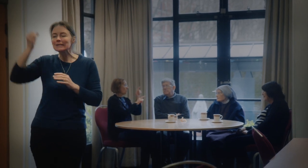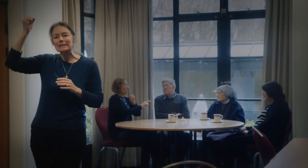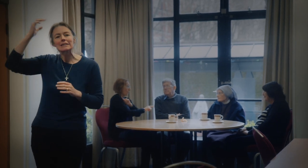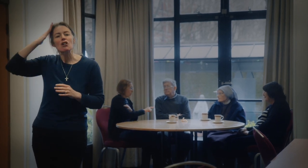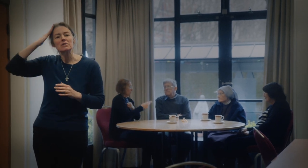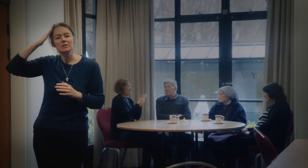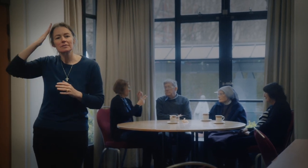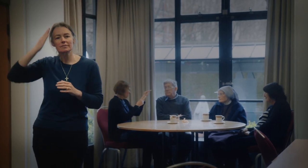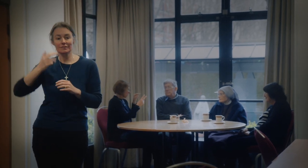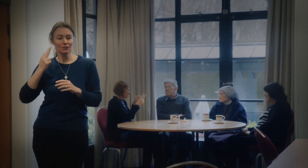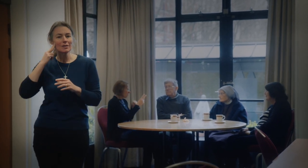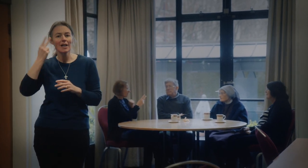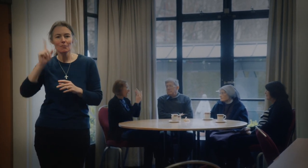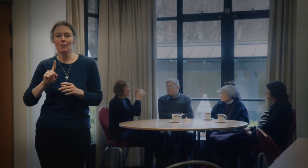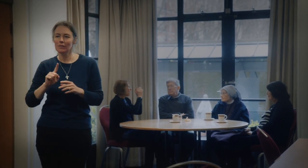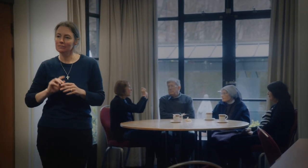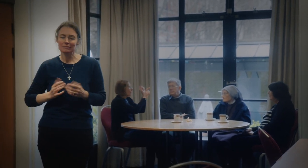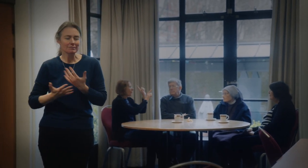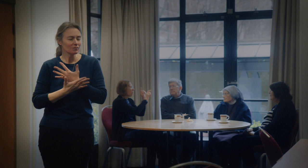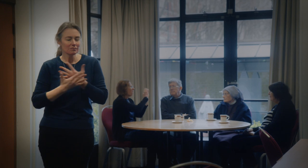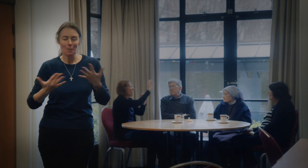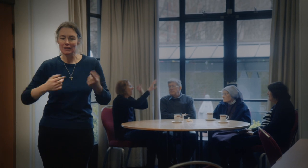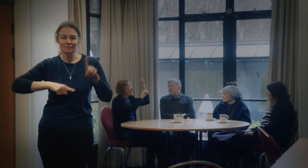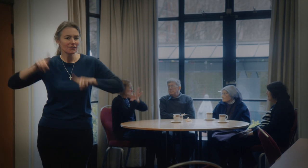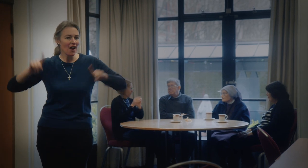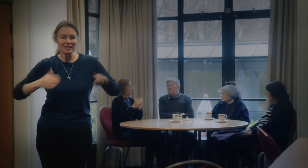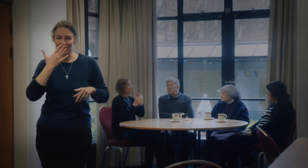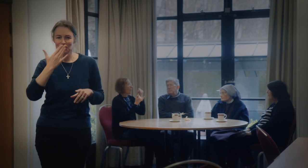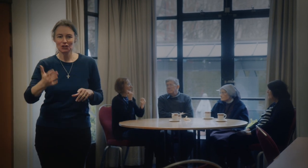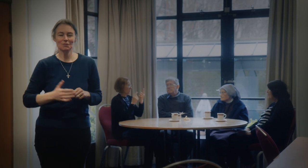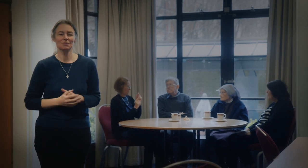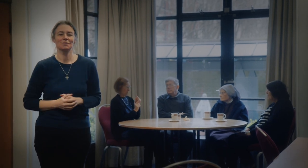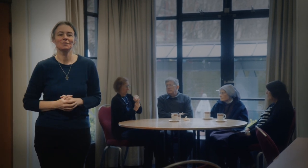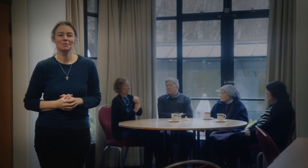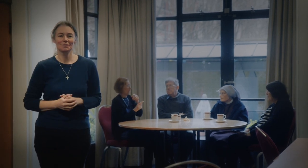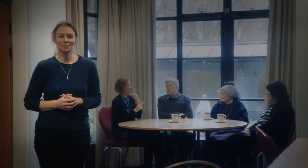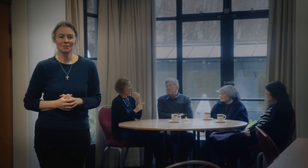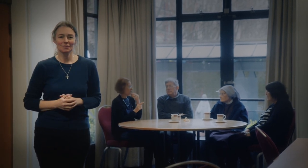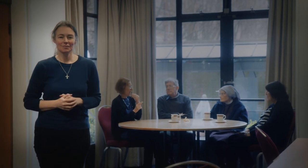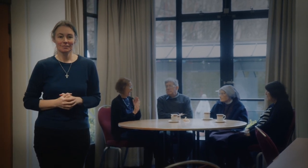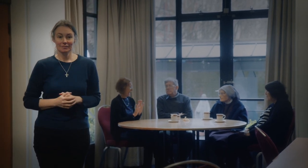And we provide support and access to the sacraments for deaf people of all ages.